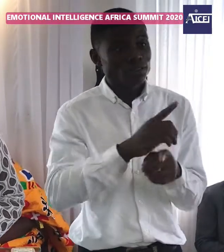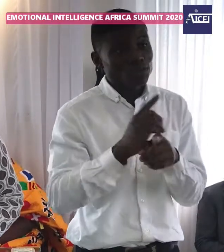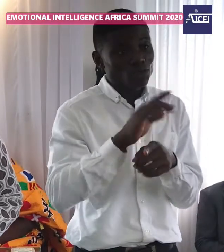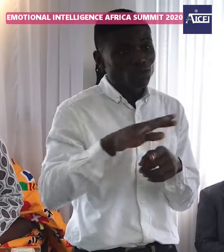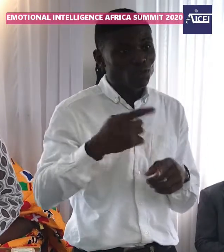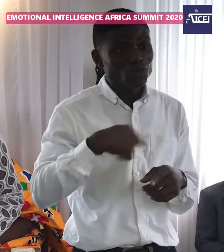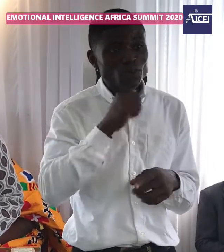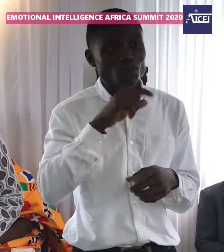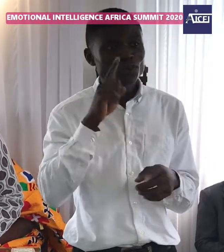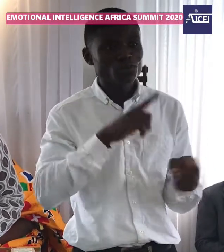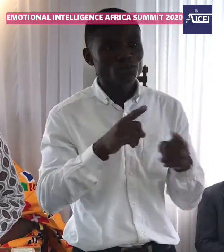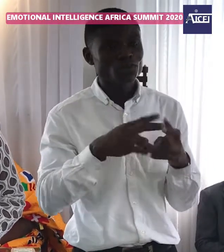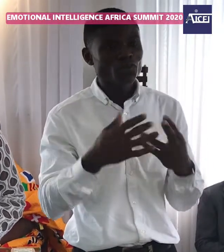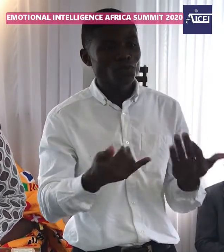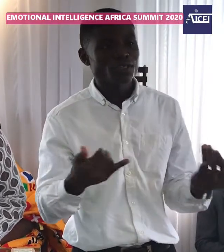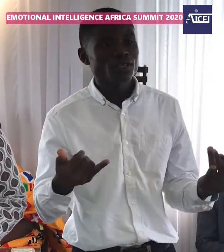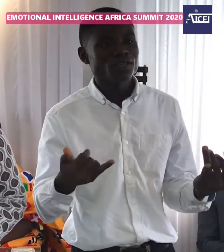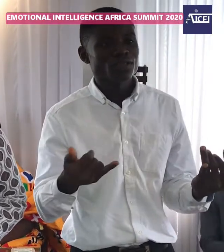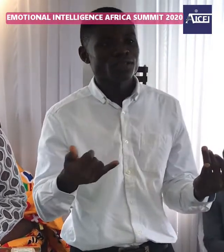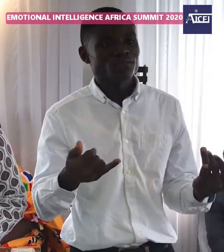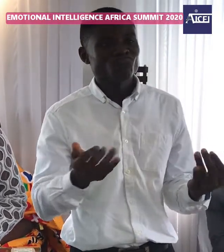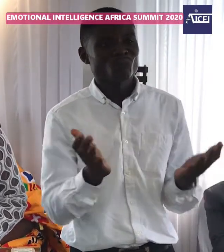morals. We are failing gradually.